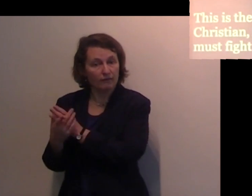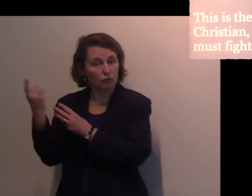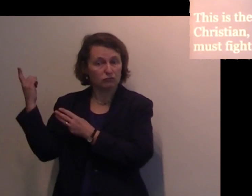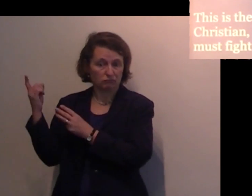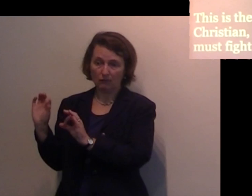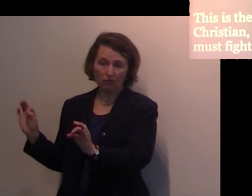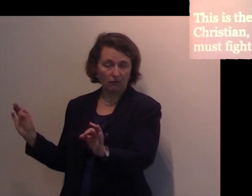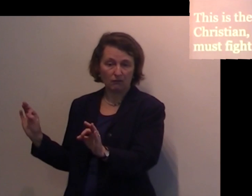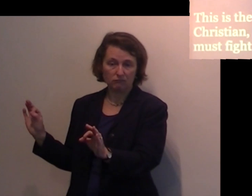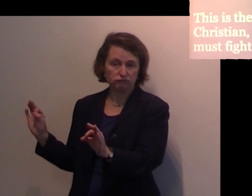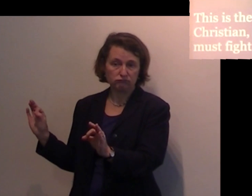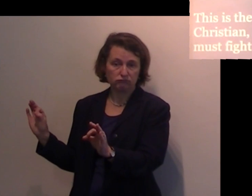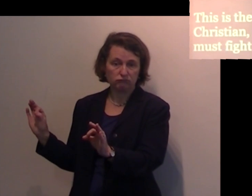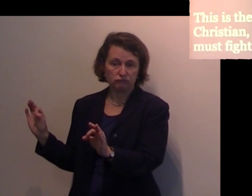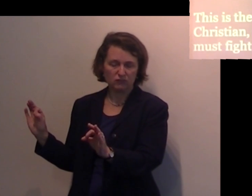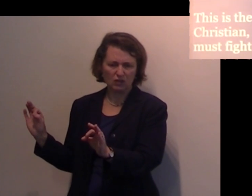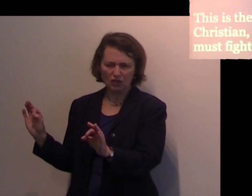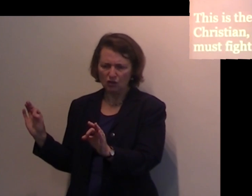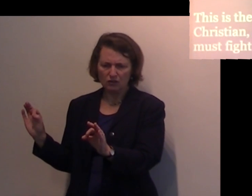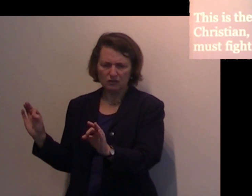I refuse to join God's campaign.